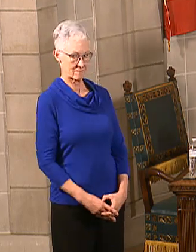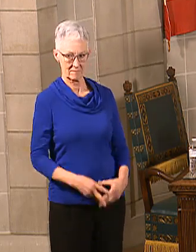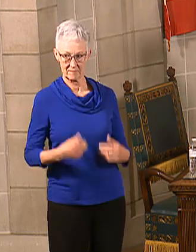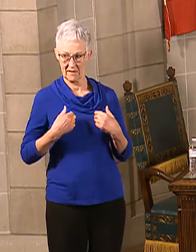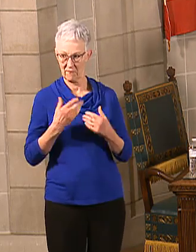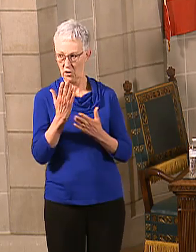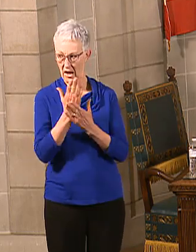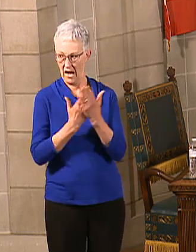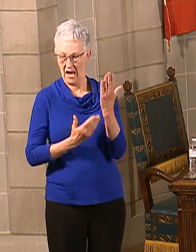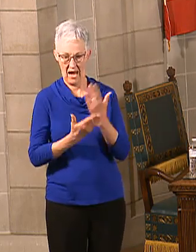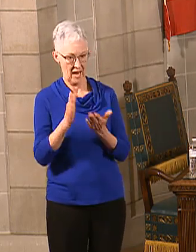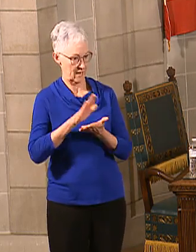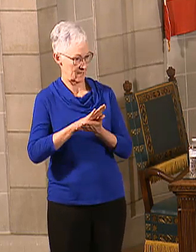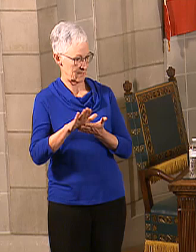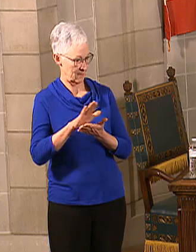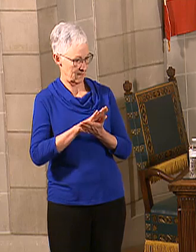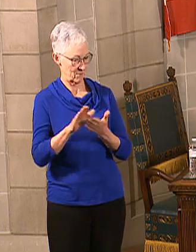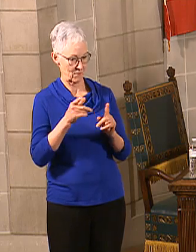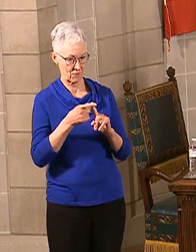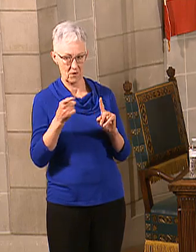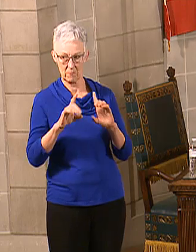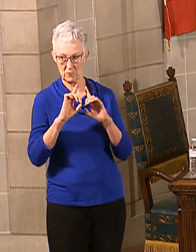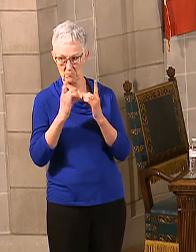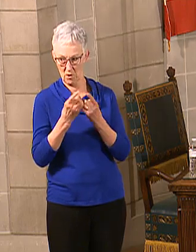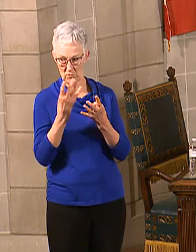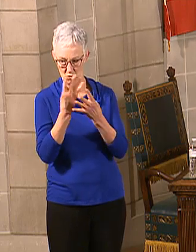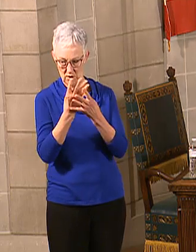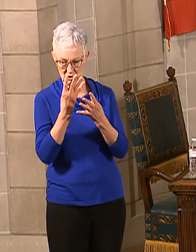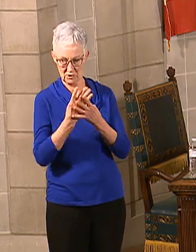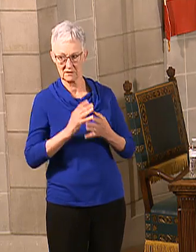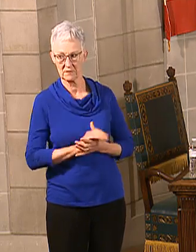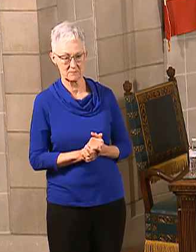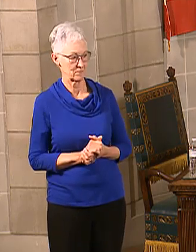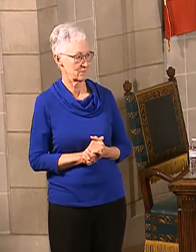sanitizer, courtesy of the Department of Corrections here.